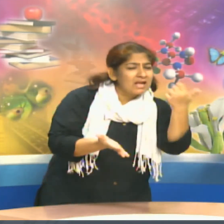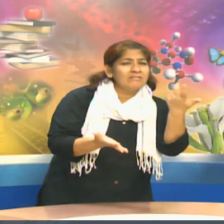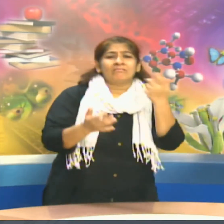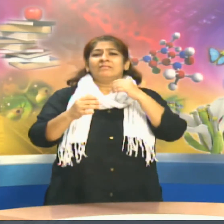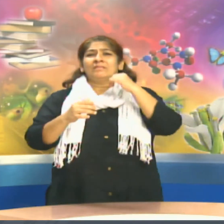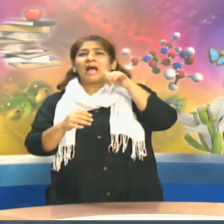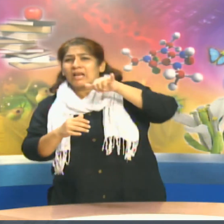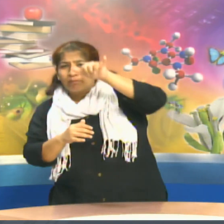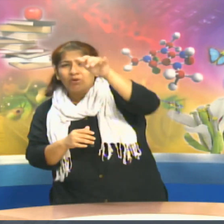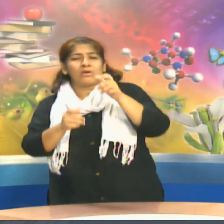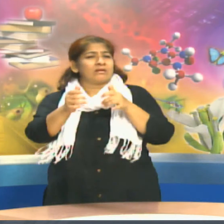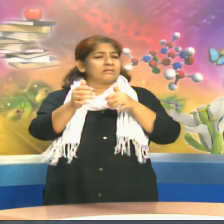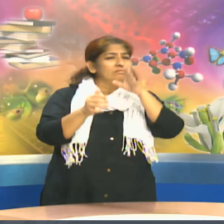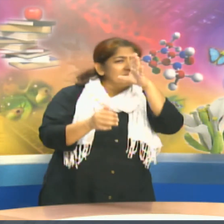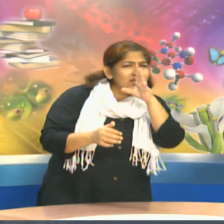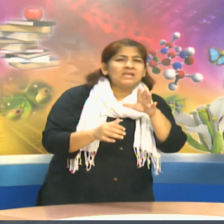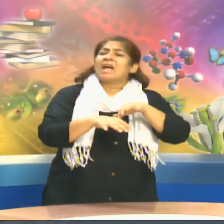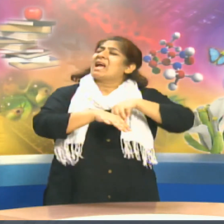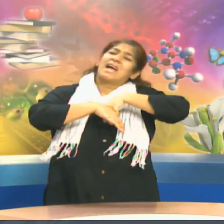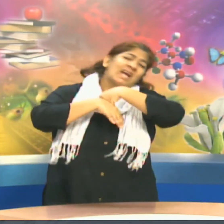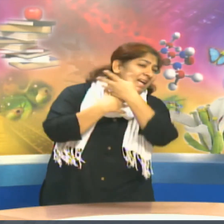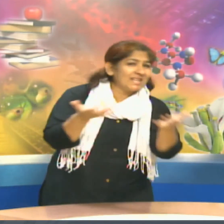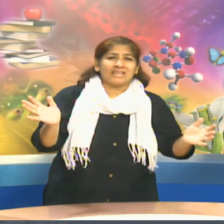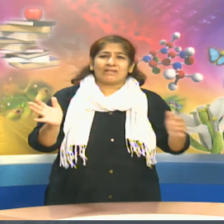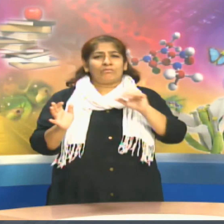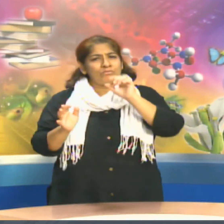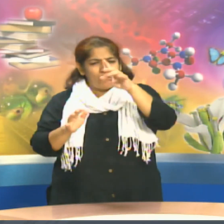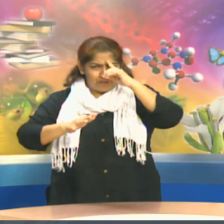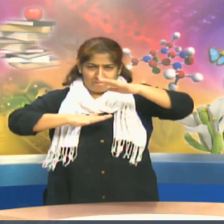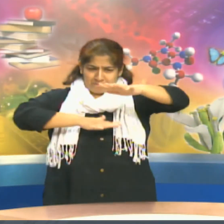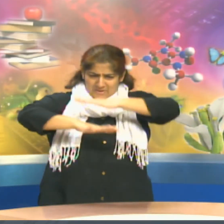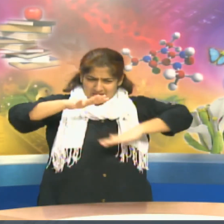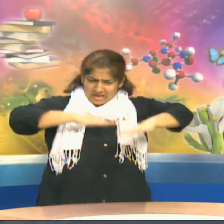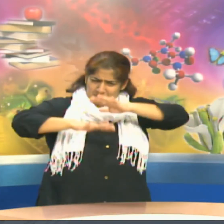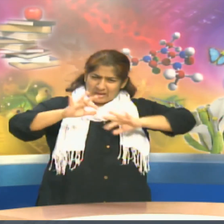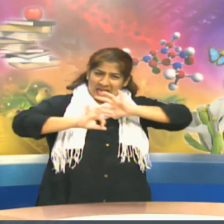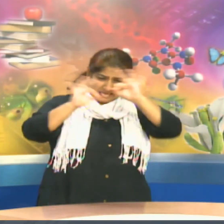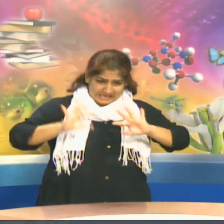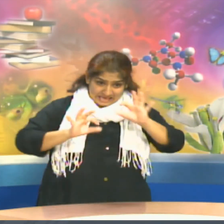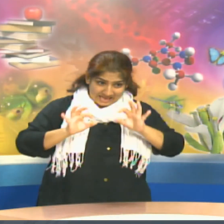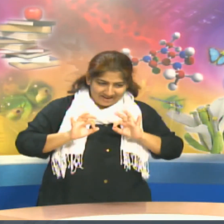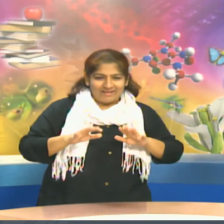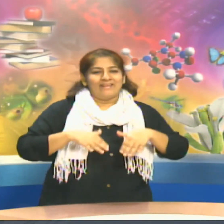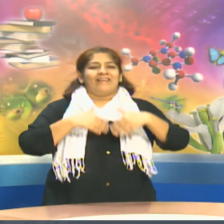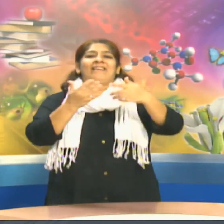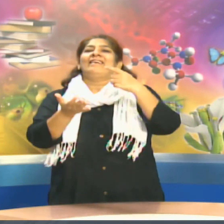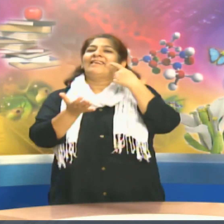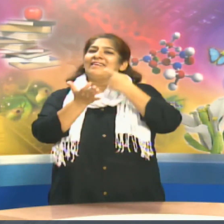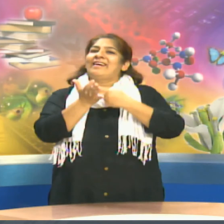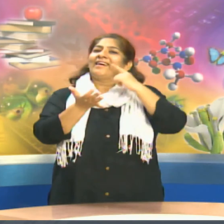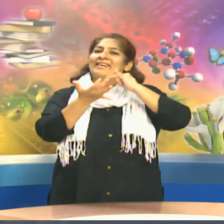plan beforehand, so that we can reduce the risk of